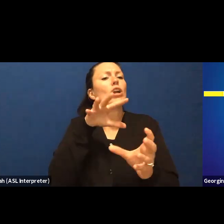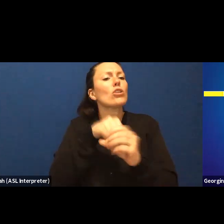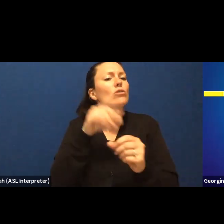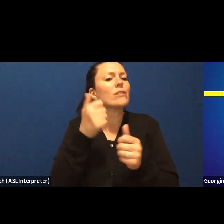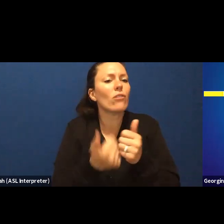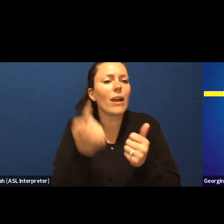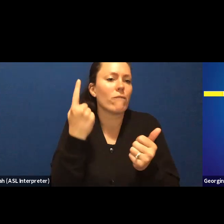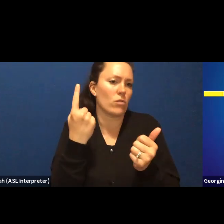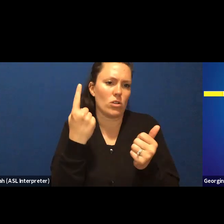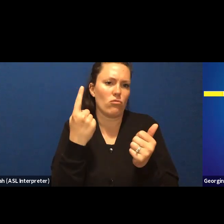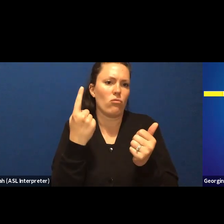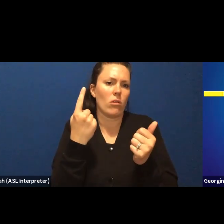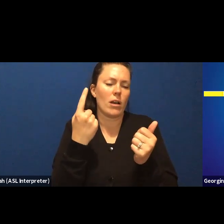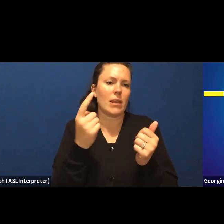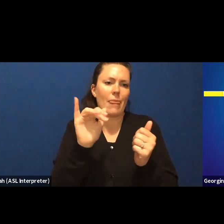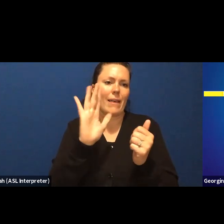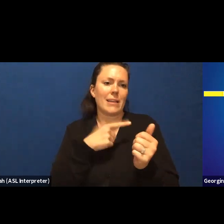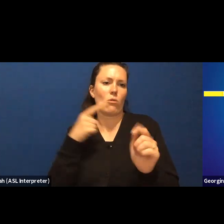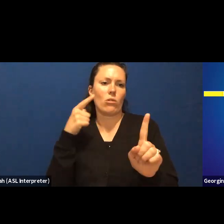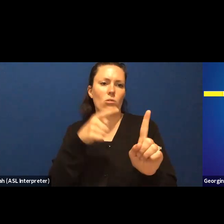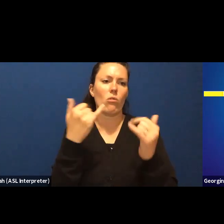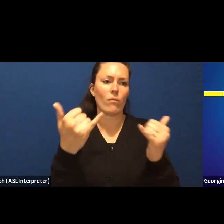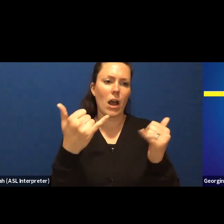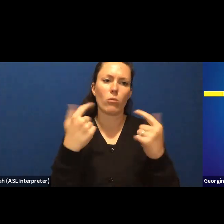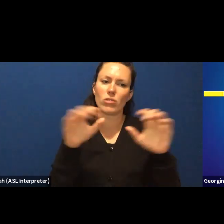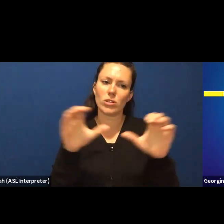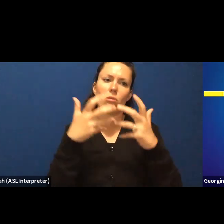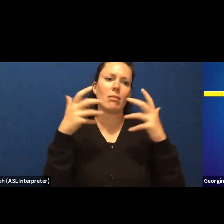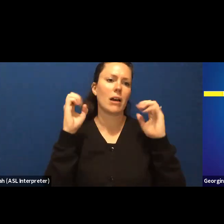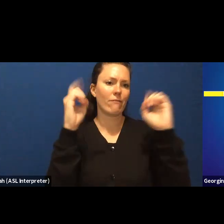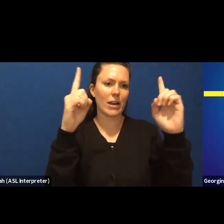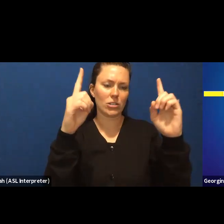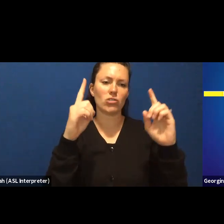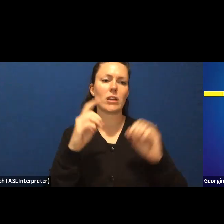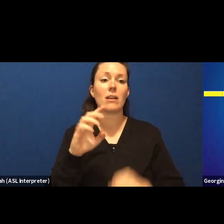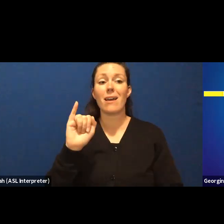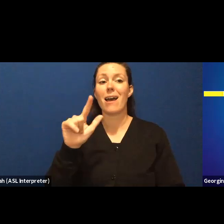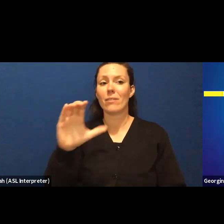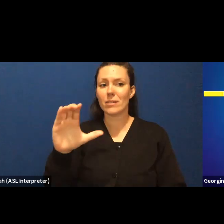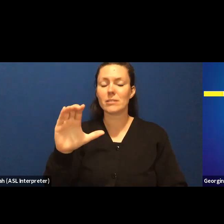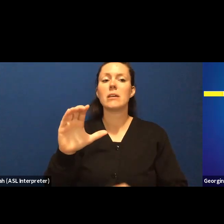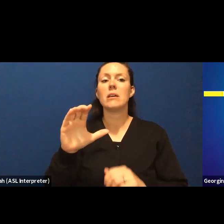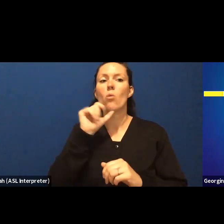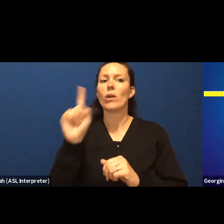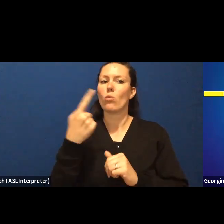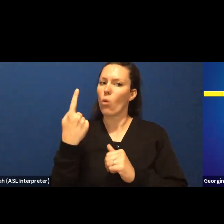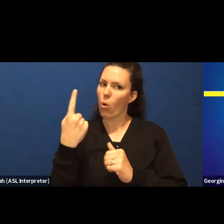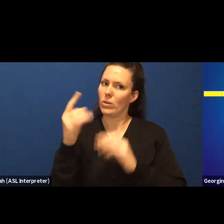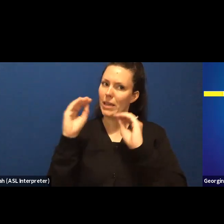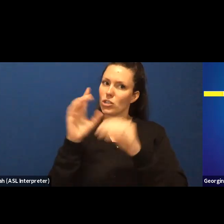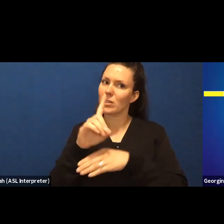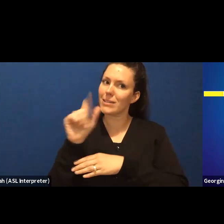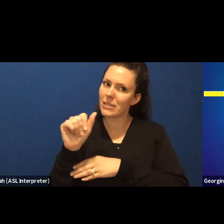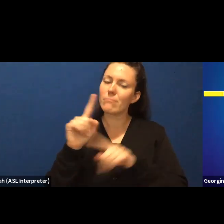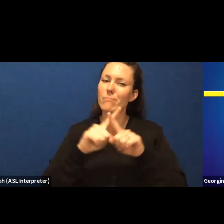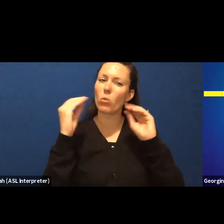And we always push for that. So we do a lot of education. As an ILC, we educate not only on disability, but